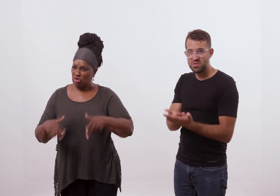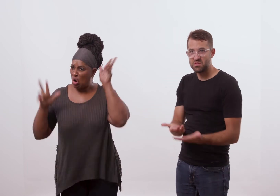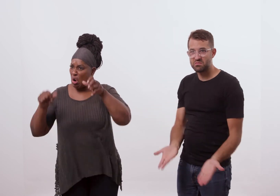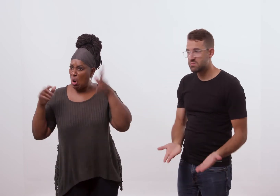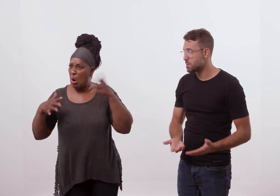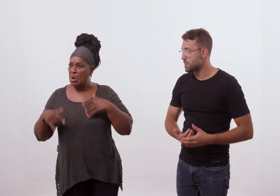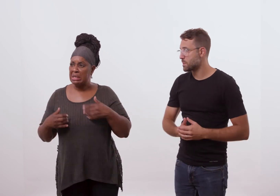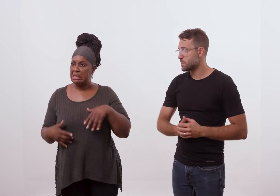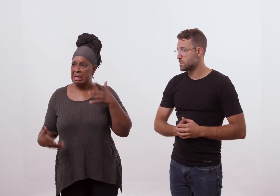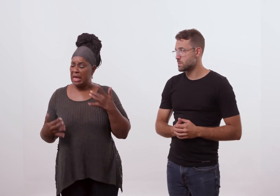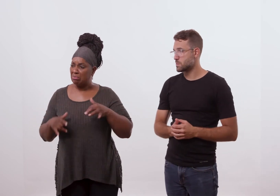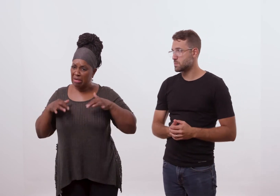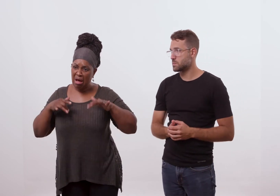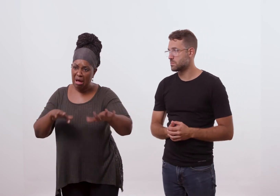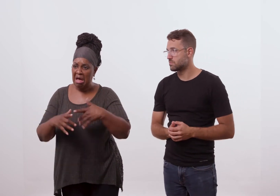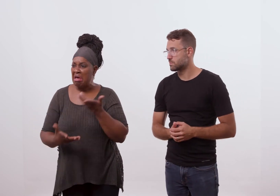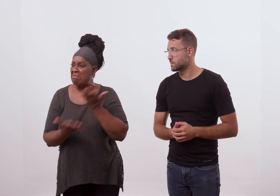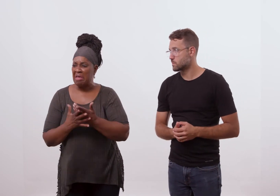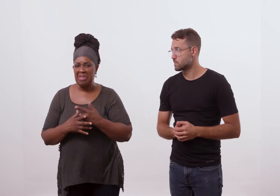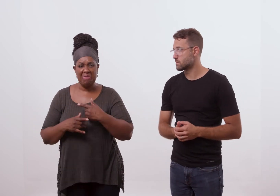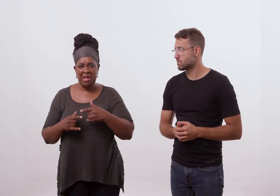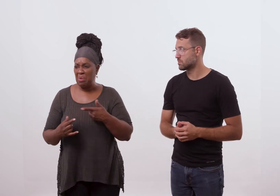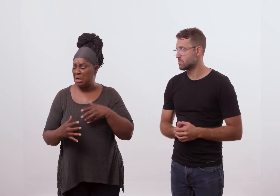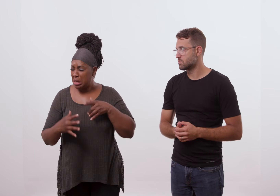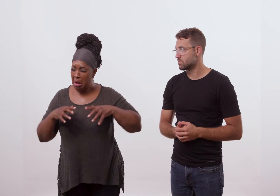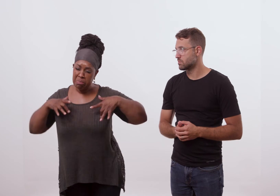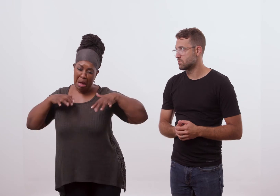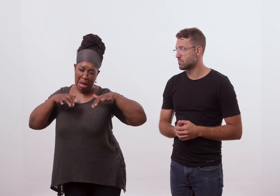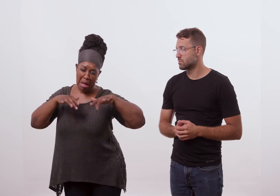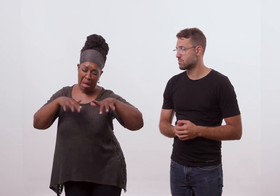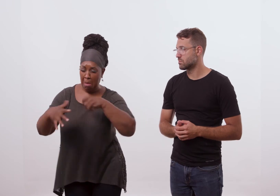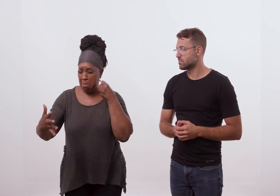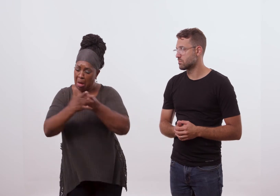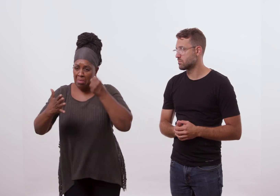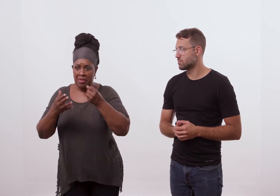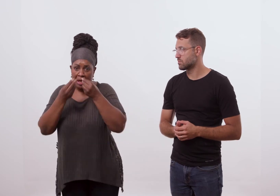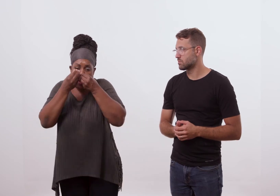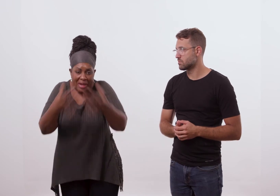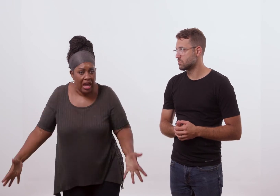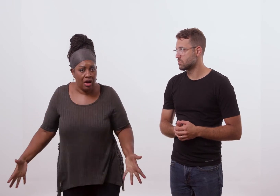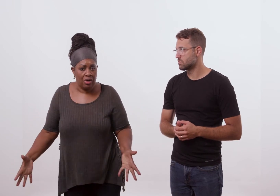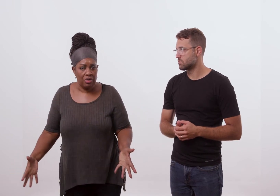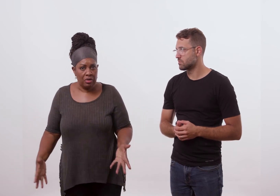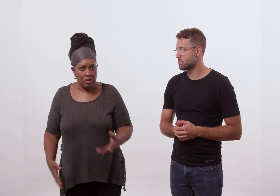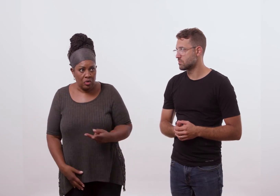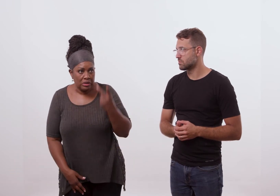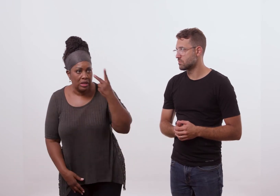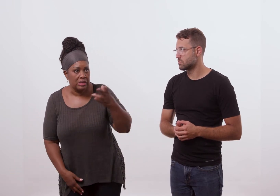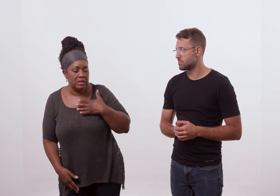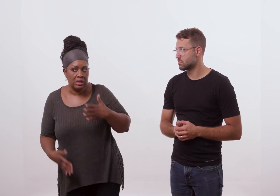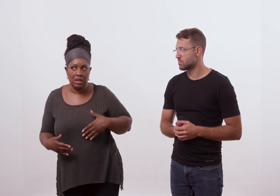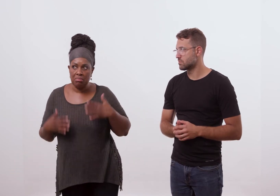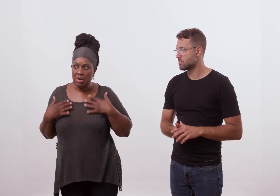they will get here. Nothing stops them unless they plow head-on into something they can't knock over. You should have seen my